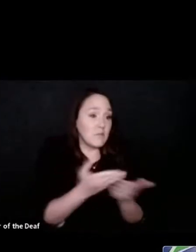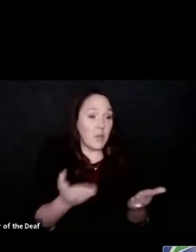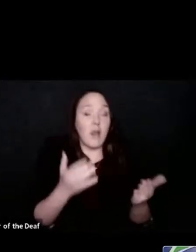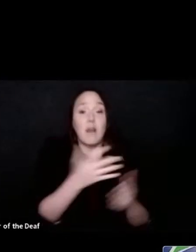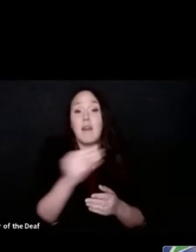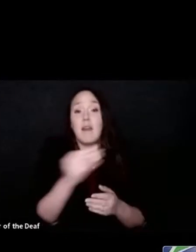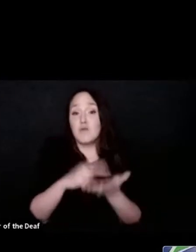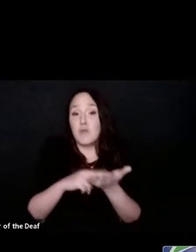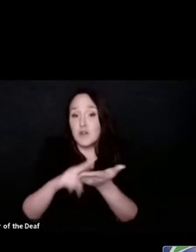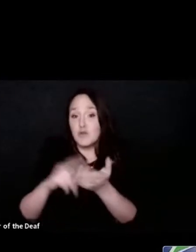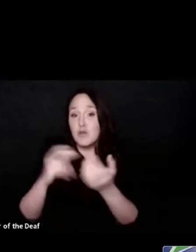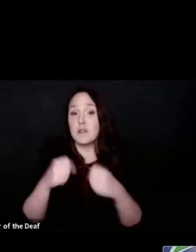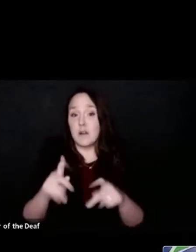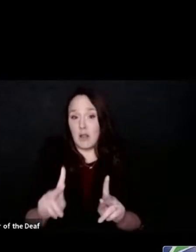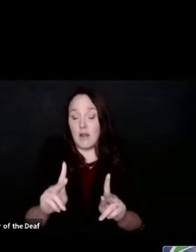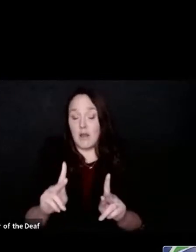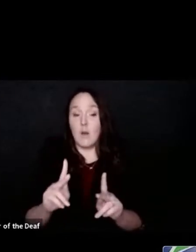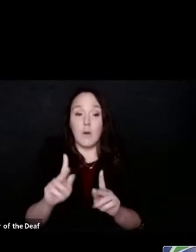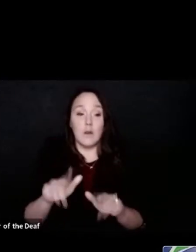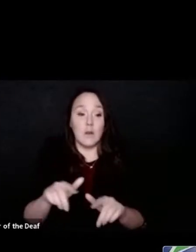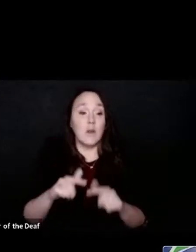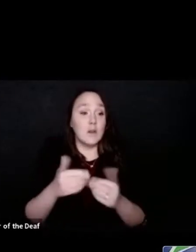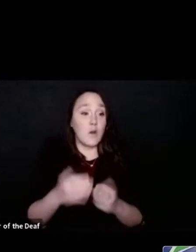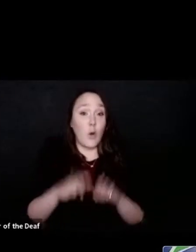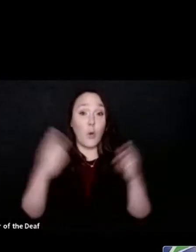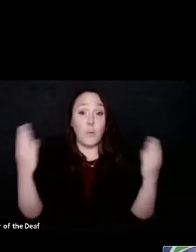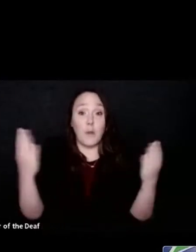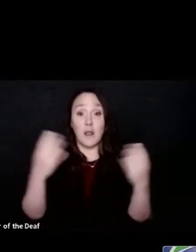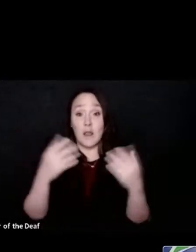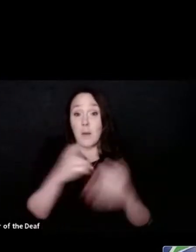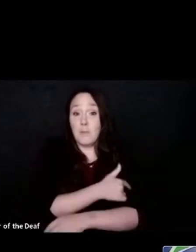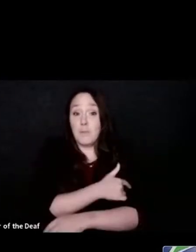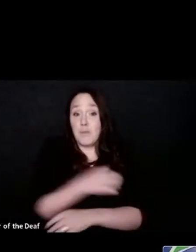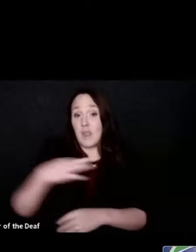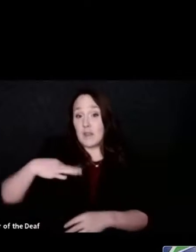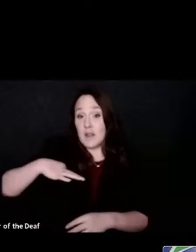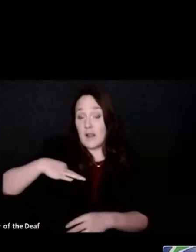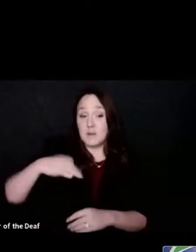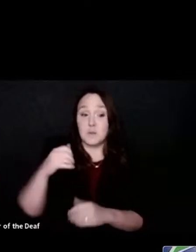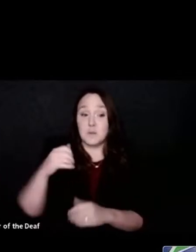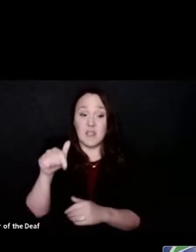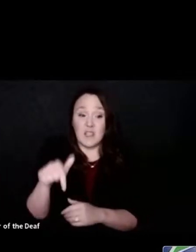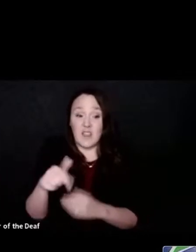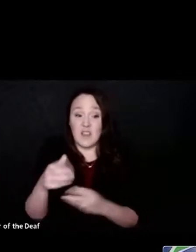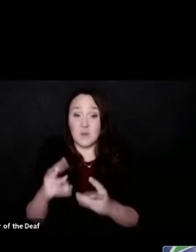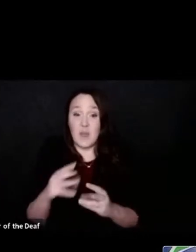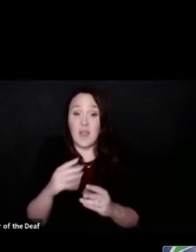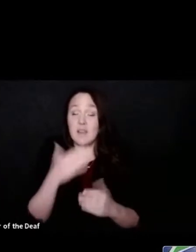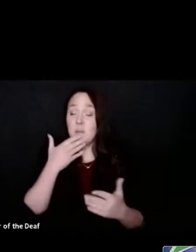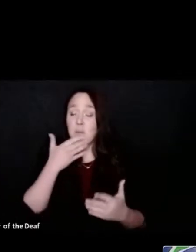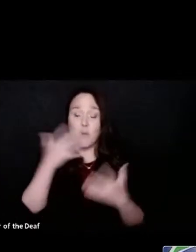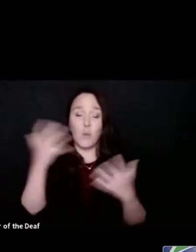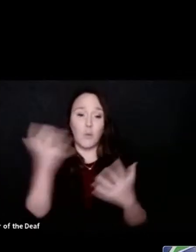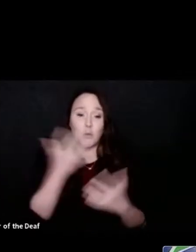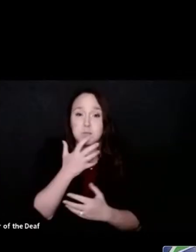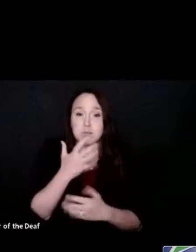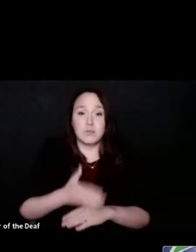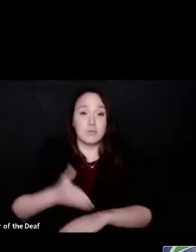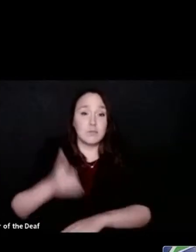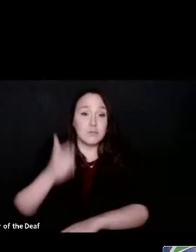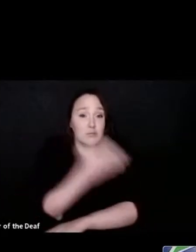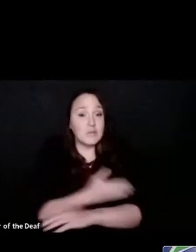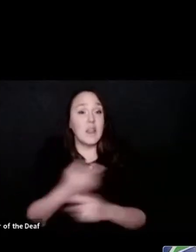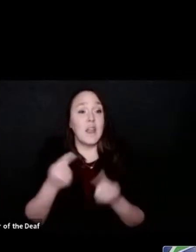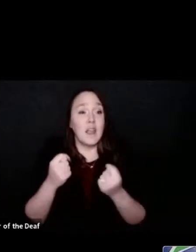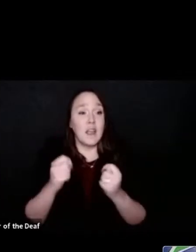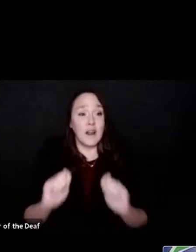systems allow. Opening up vaccine eligibility in this manner is a momentous step in our efforts to protect our